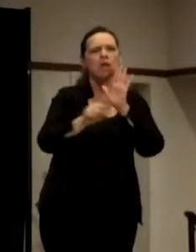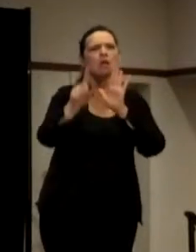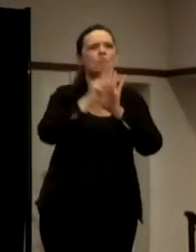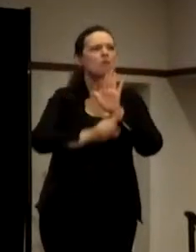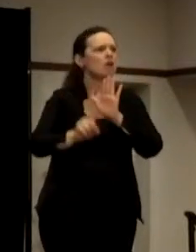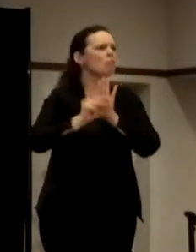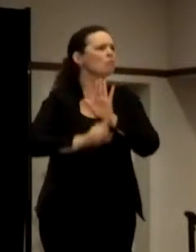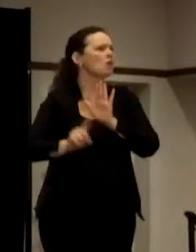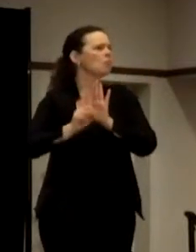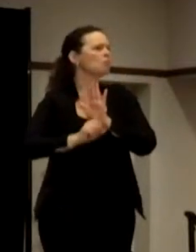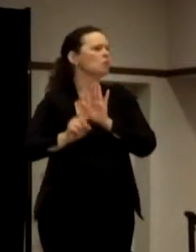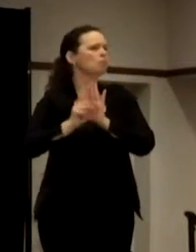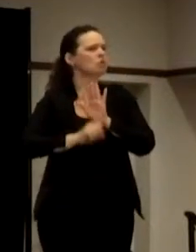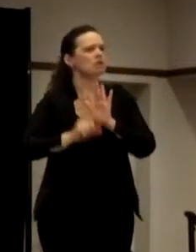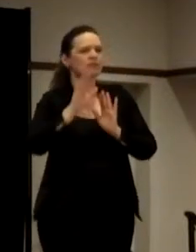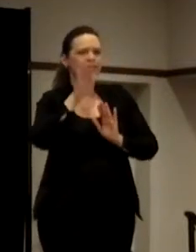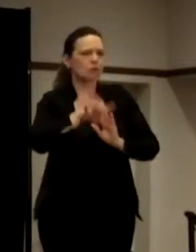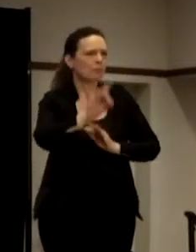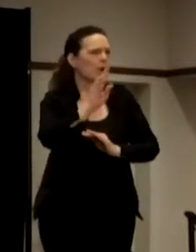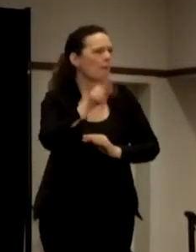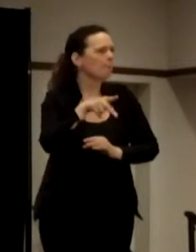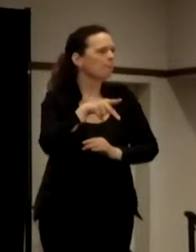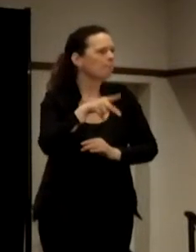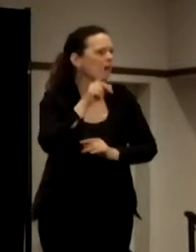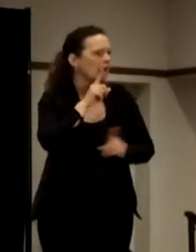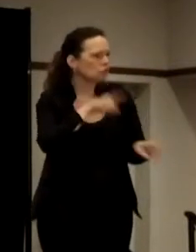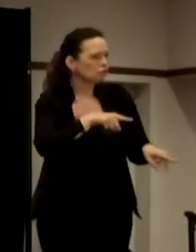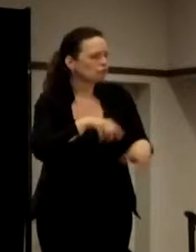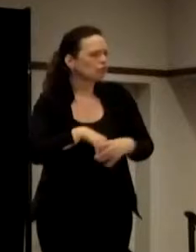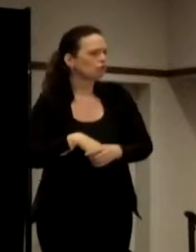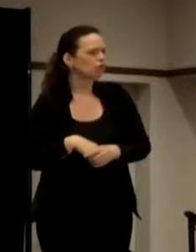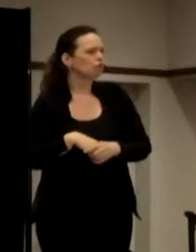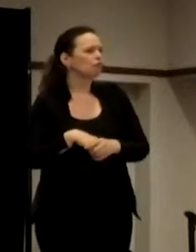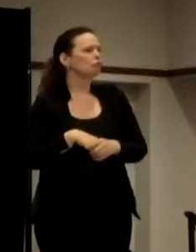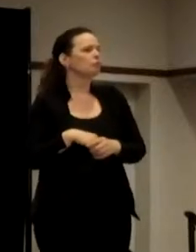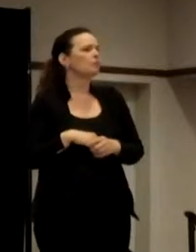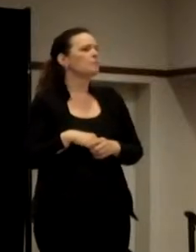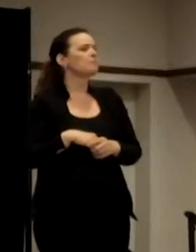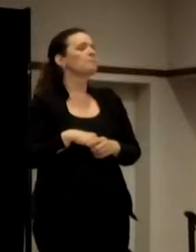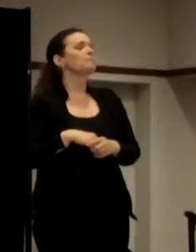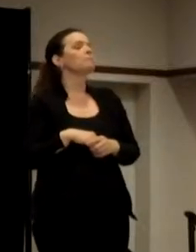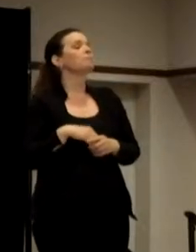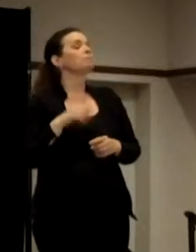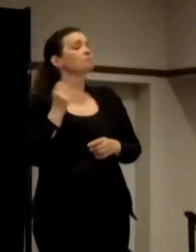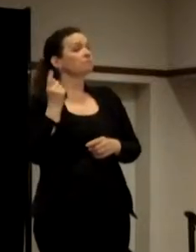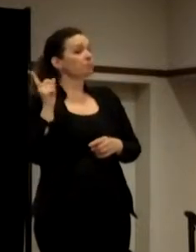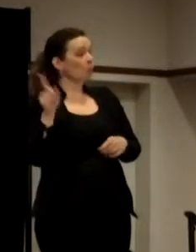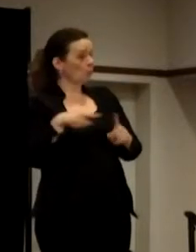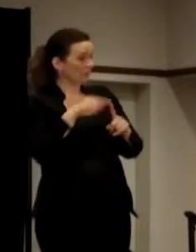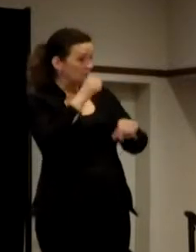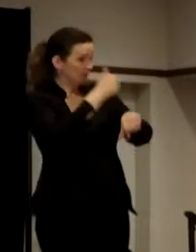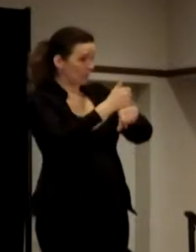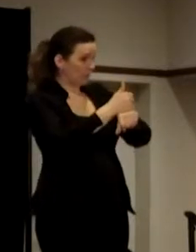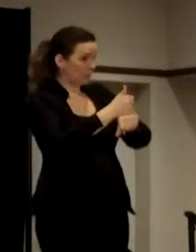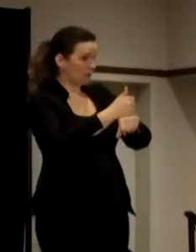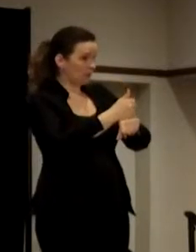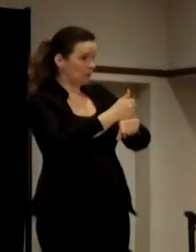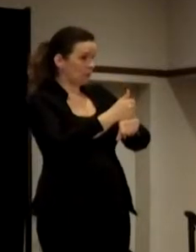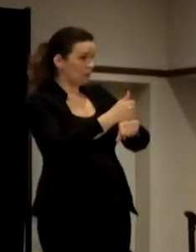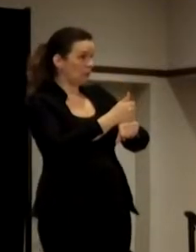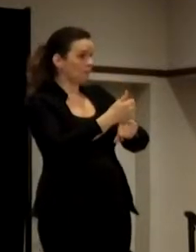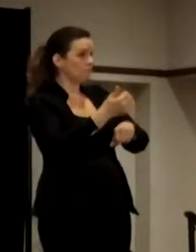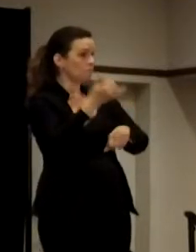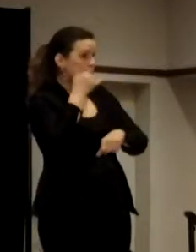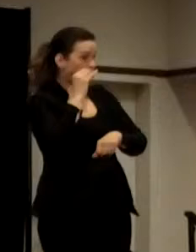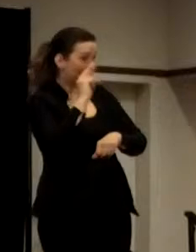Yeah, well, usually when you do this, you just staff up based off of the activity you've seen. You know, you're guessing, right? So